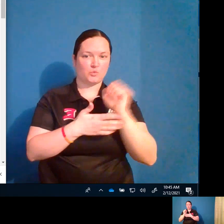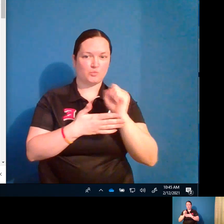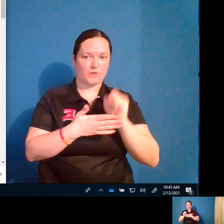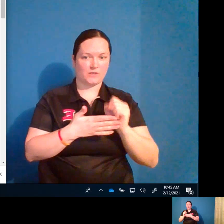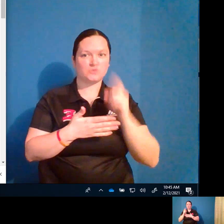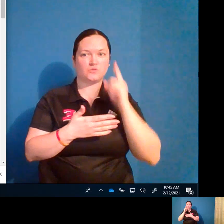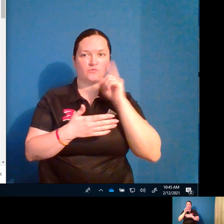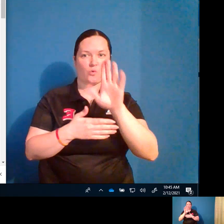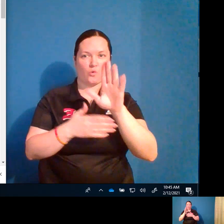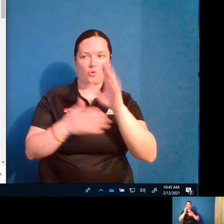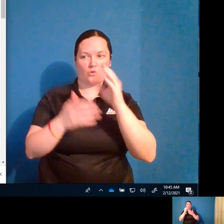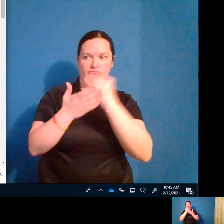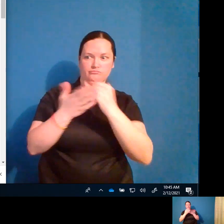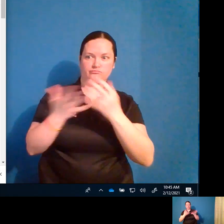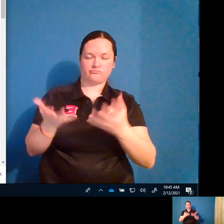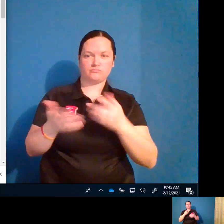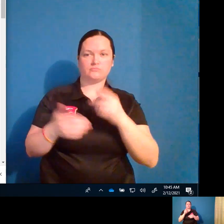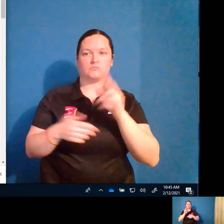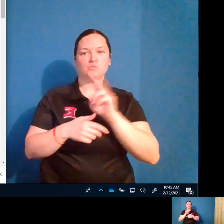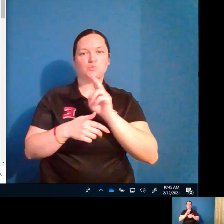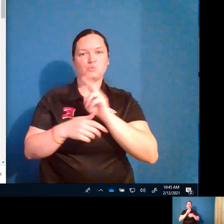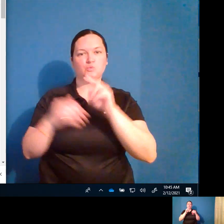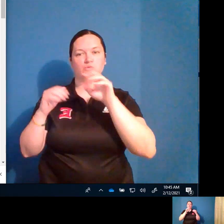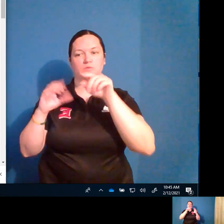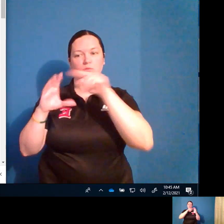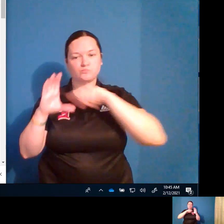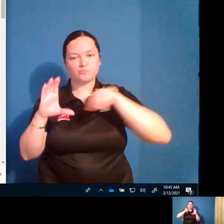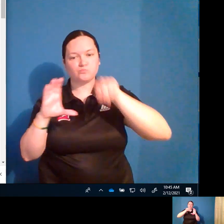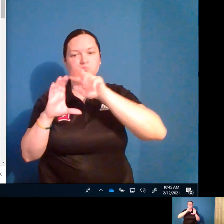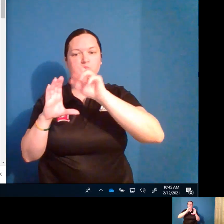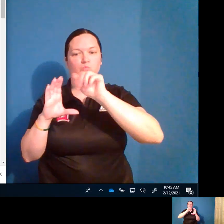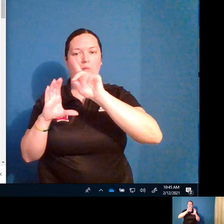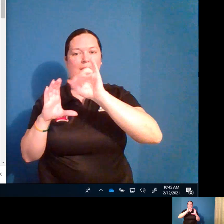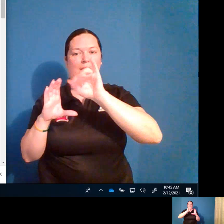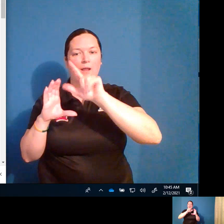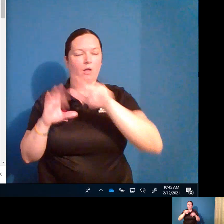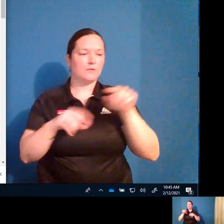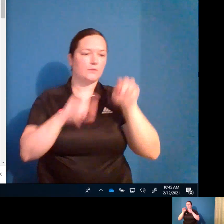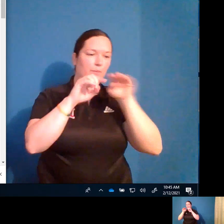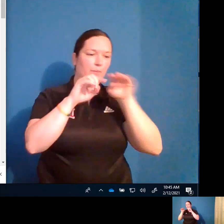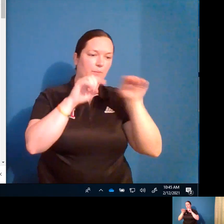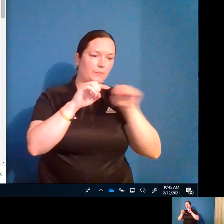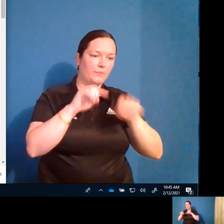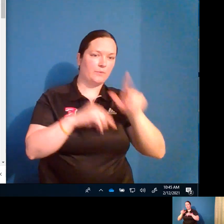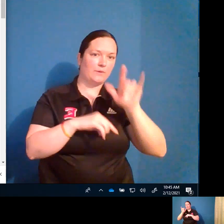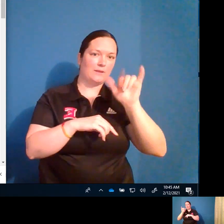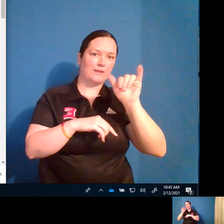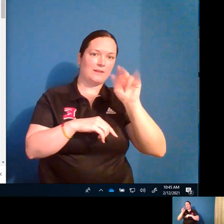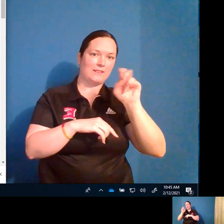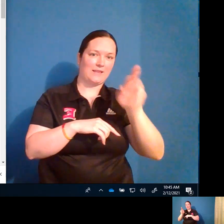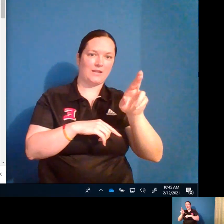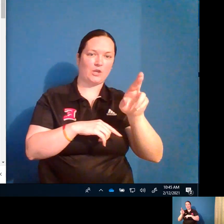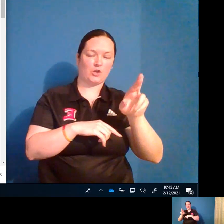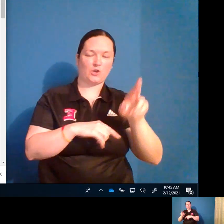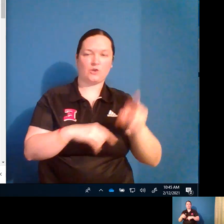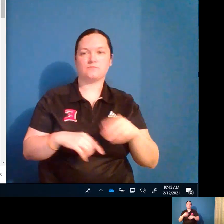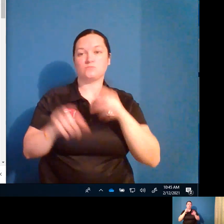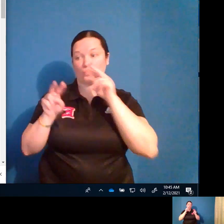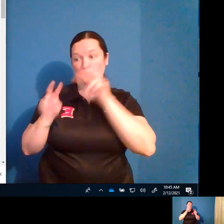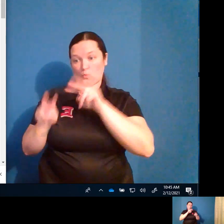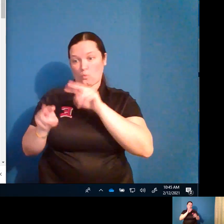to apply radial gradient, linear gradient, apply the eraser tool. So you're going to watch this video, okay? And then